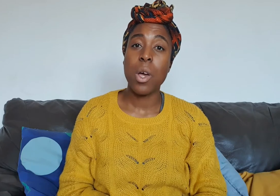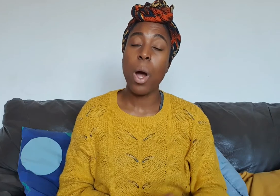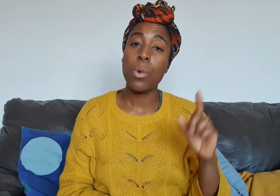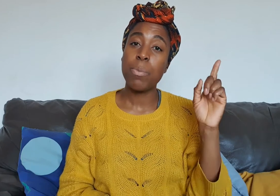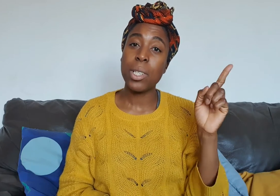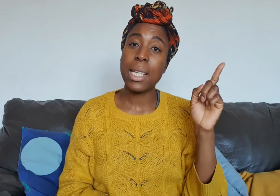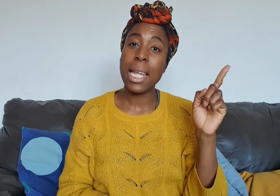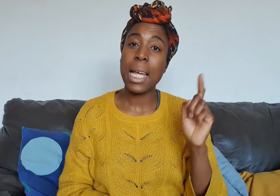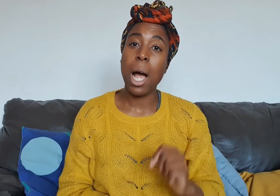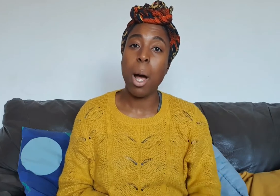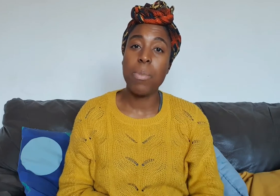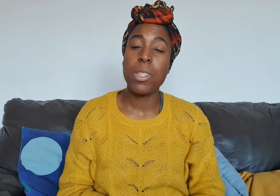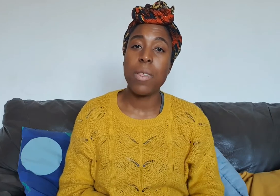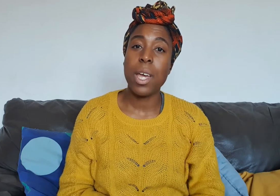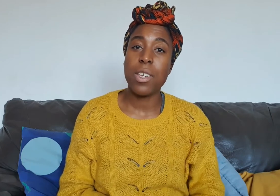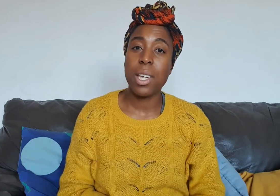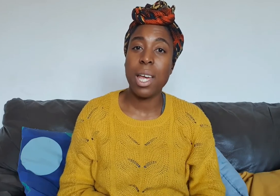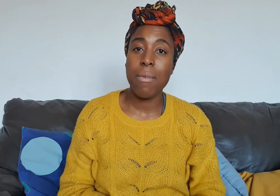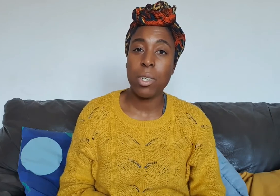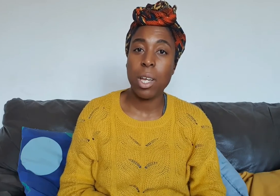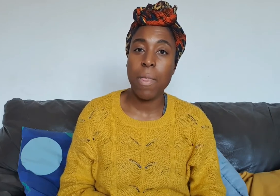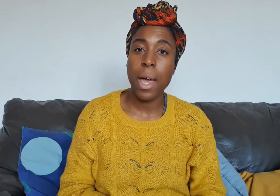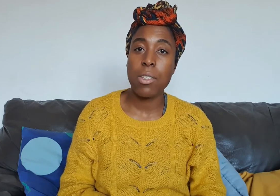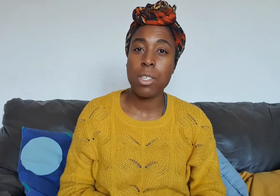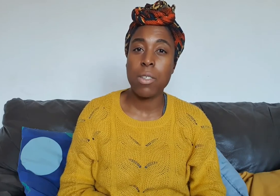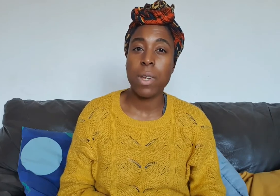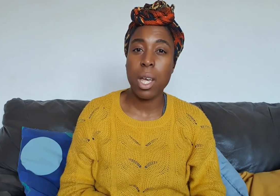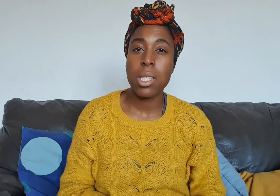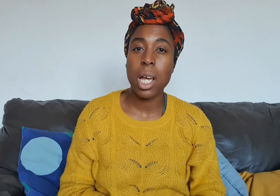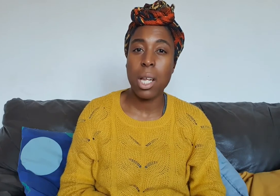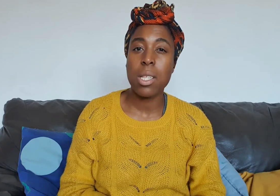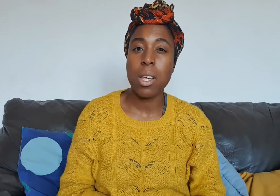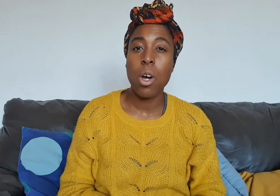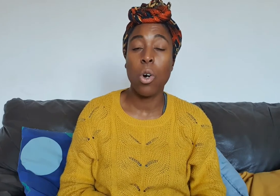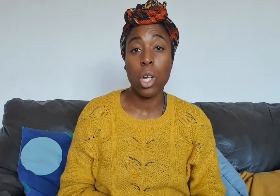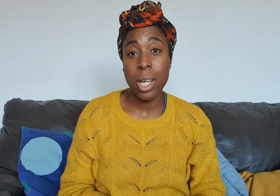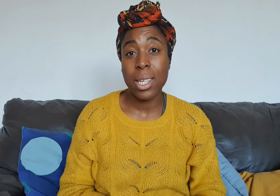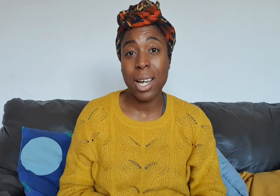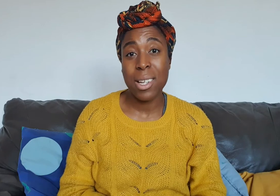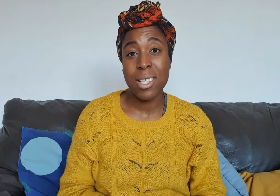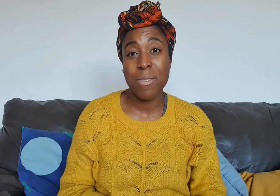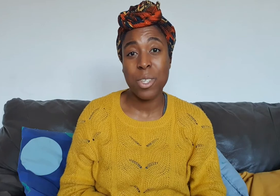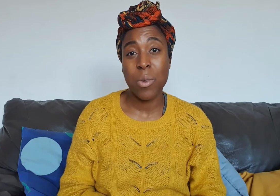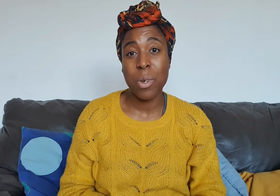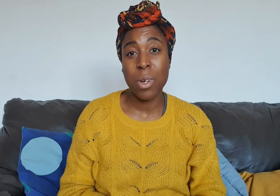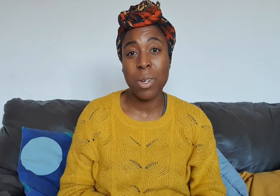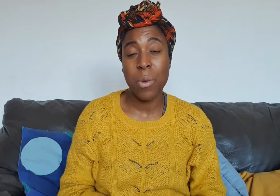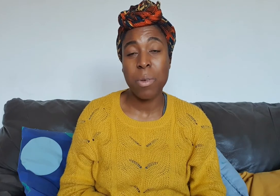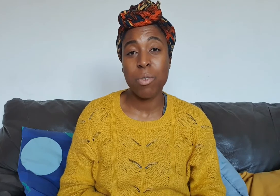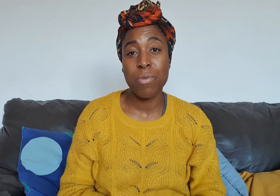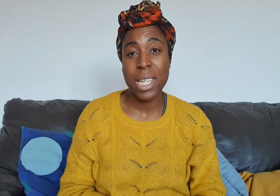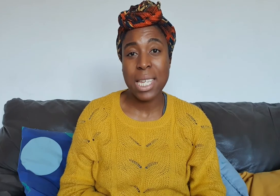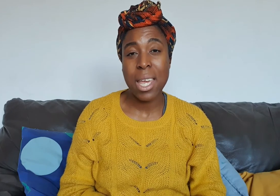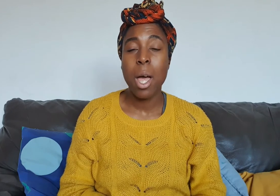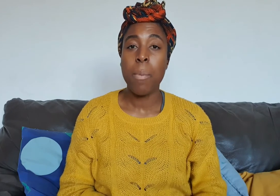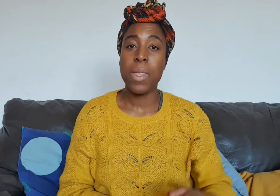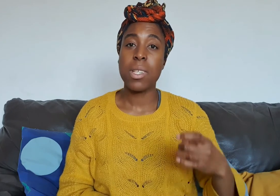would put the link up so that you can have a look at that, just to rehearse colours or learn colours if you don't know them already. But the sign